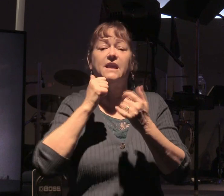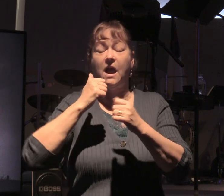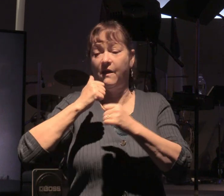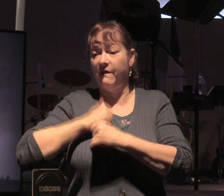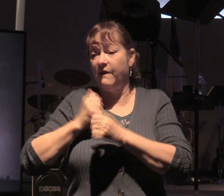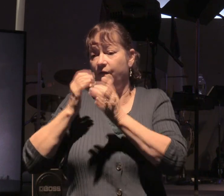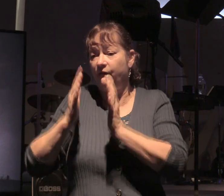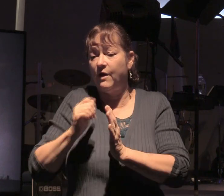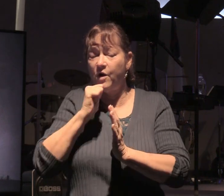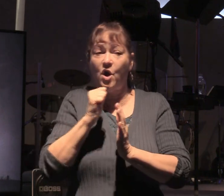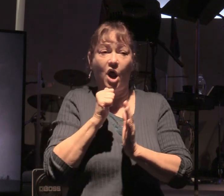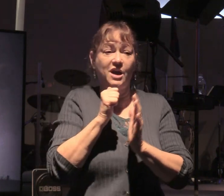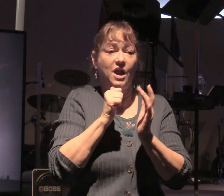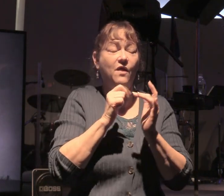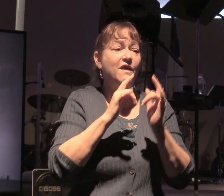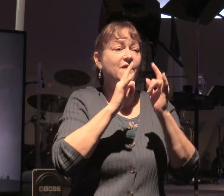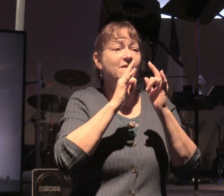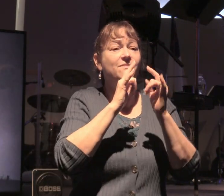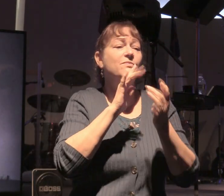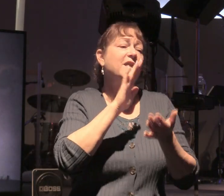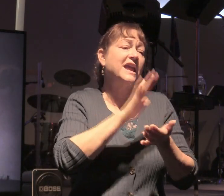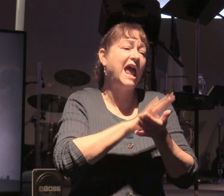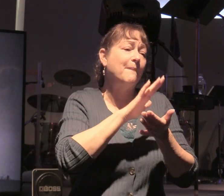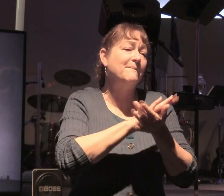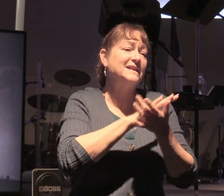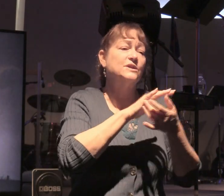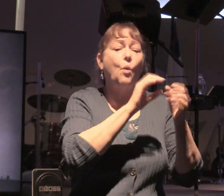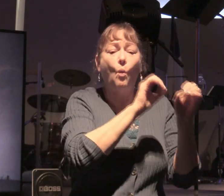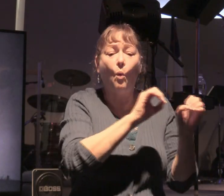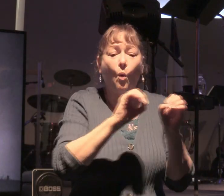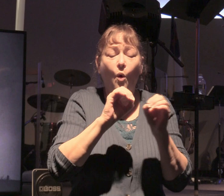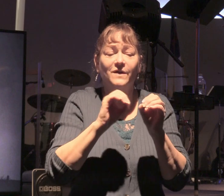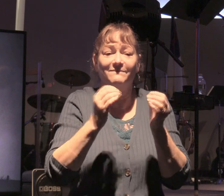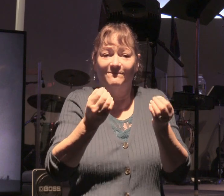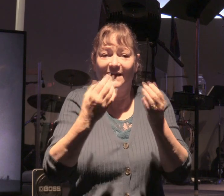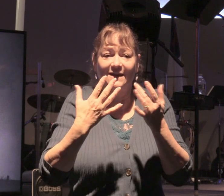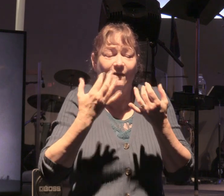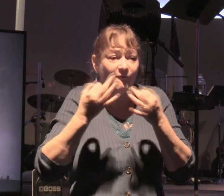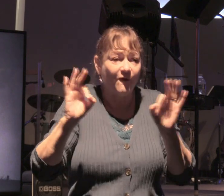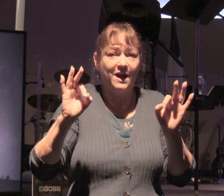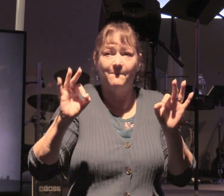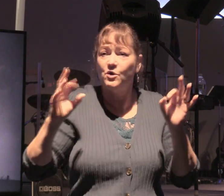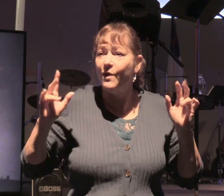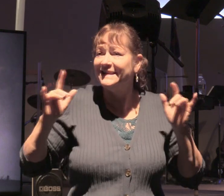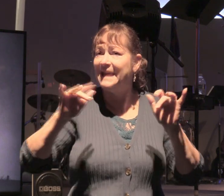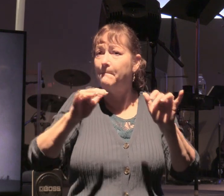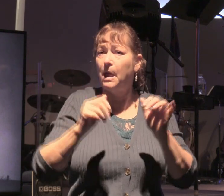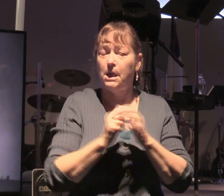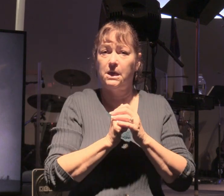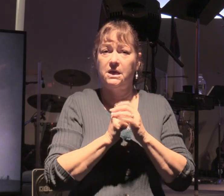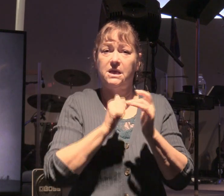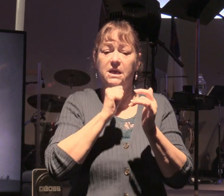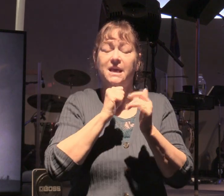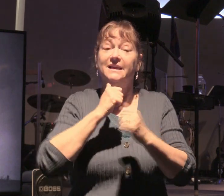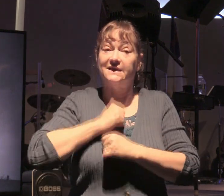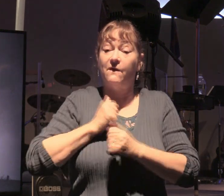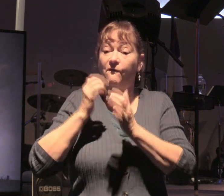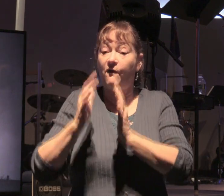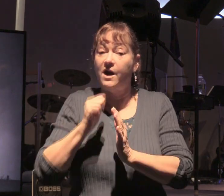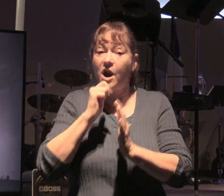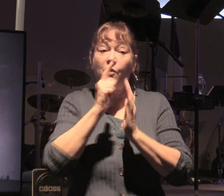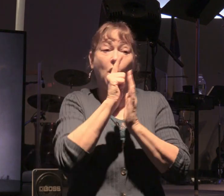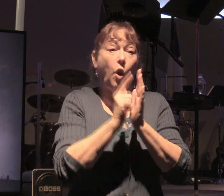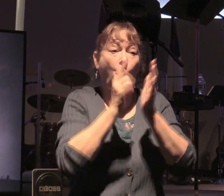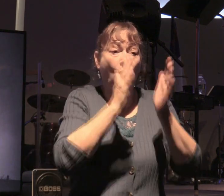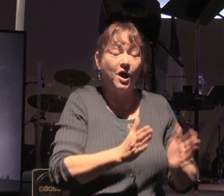veteran, not the campus organizer, who has given us freedom to assemble. It is the veteran, not the